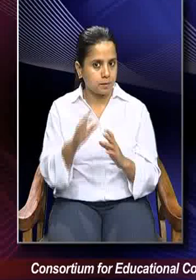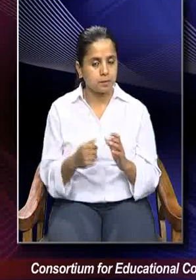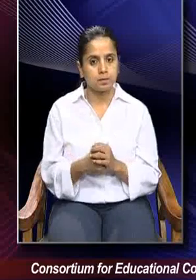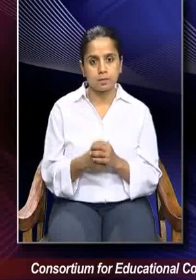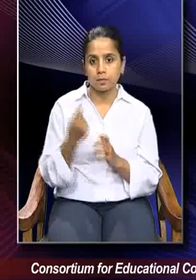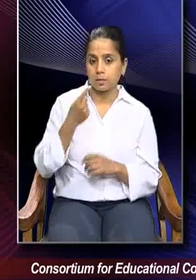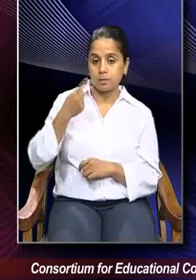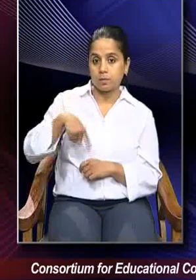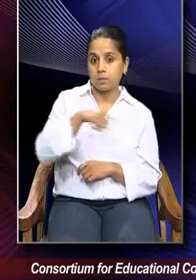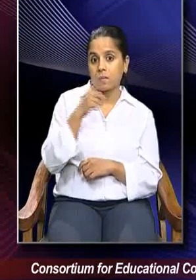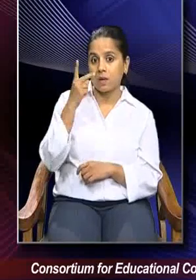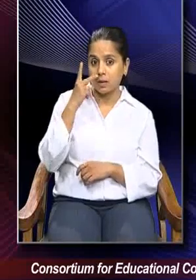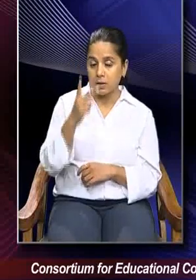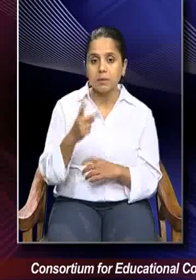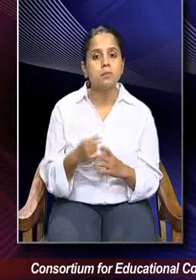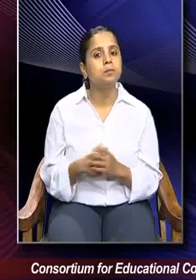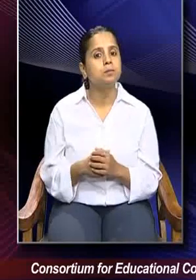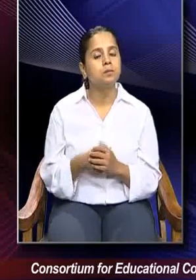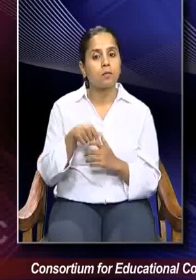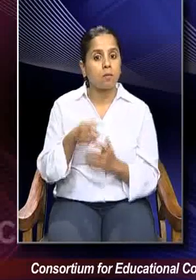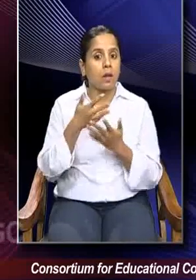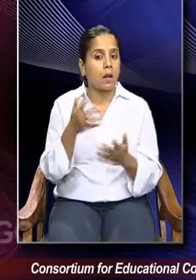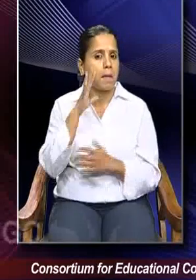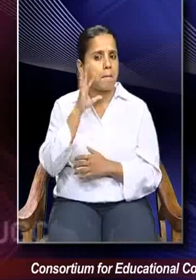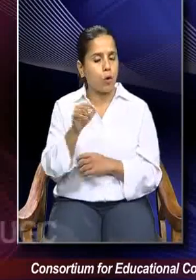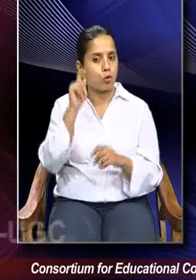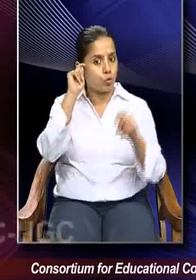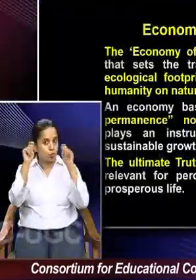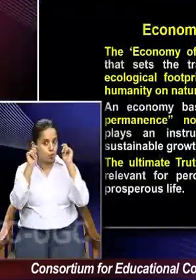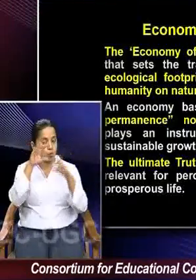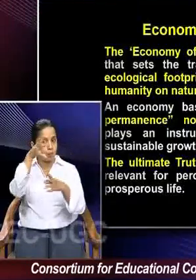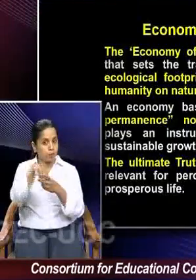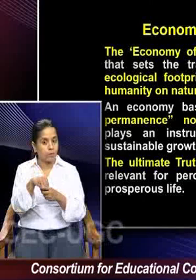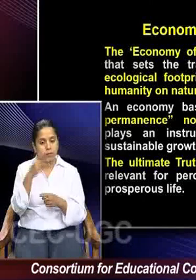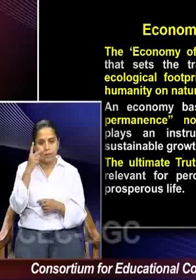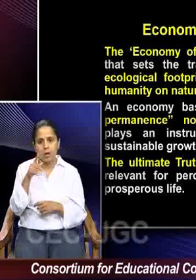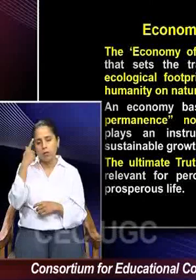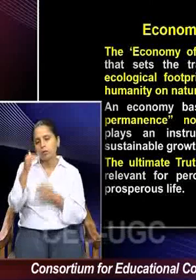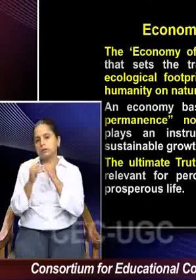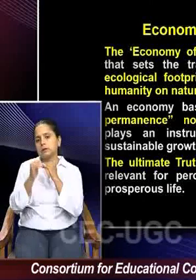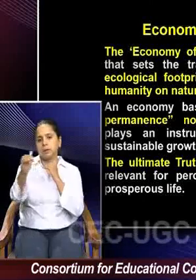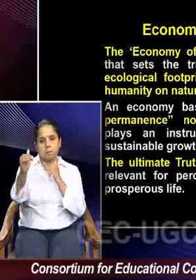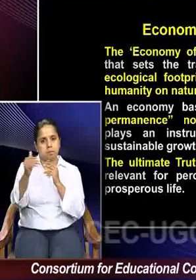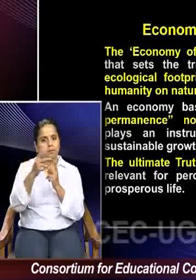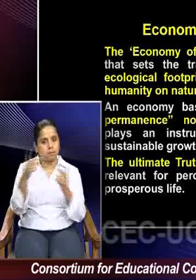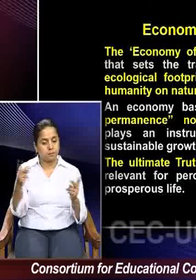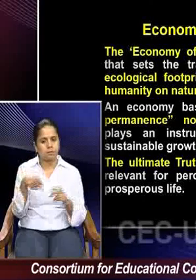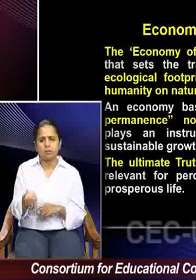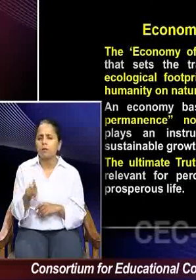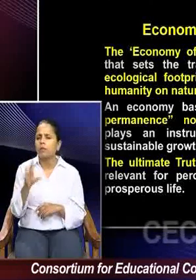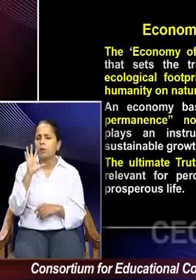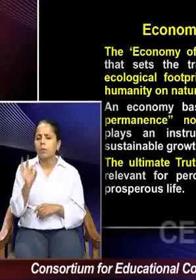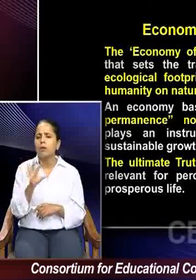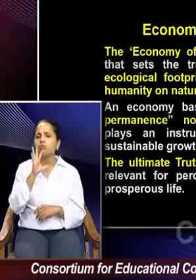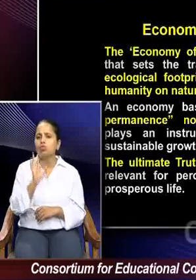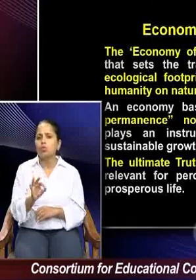where the instrumental role played is for the sustainability. The ultimate truth